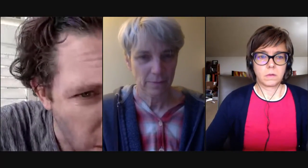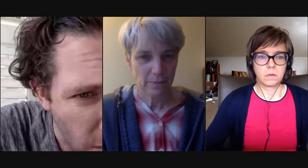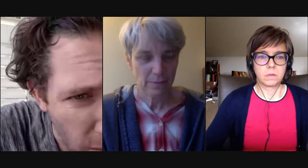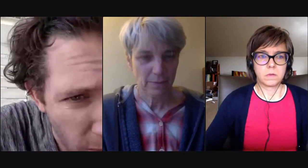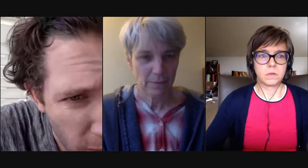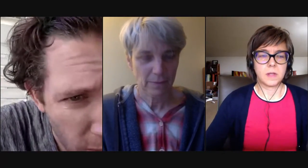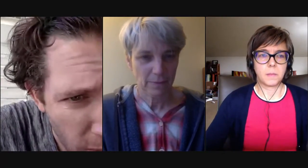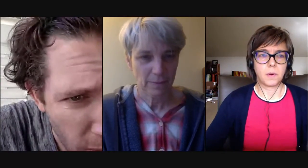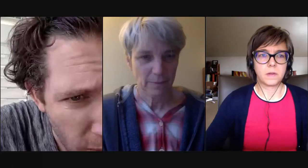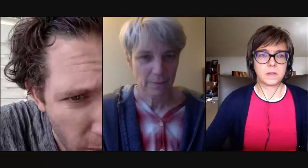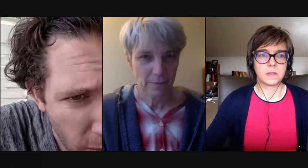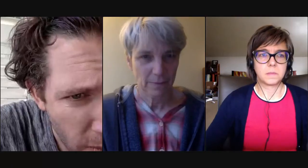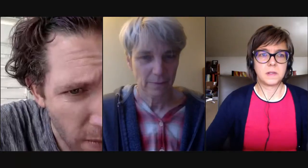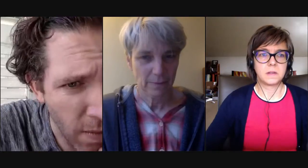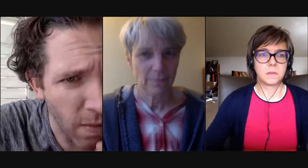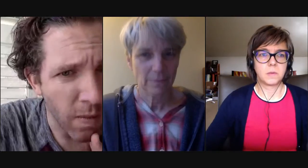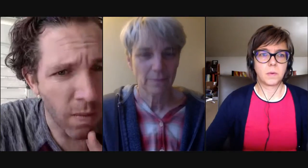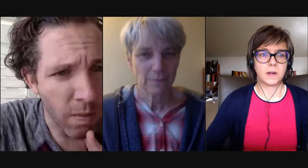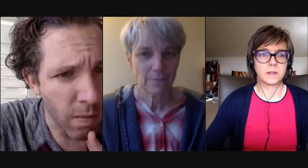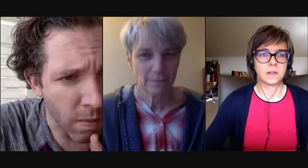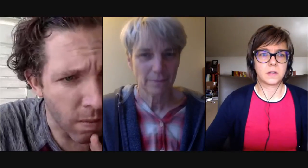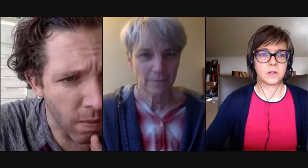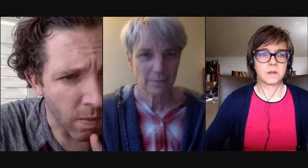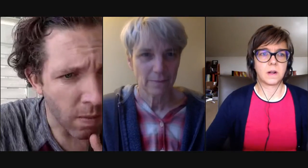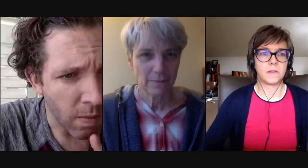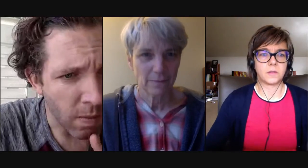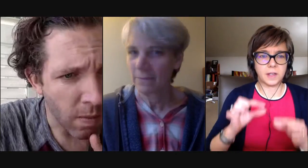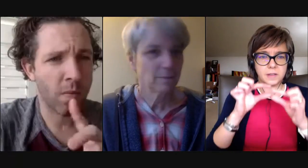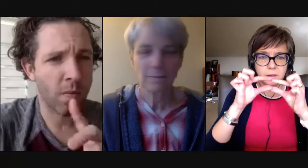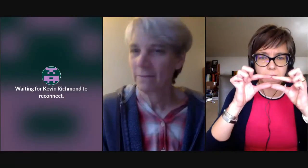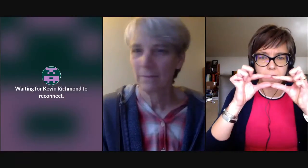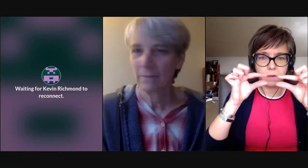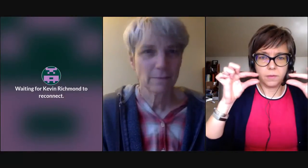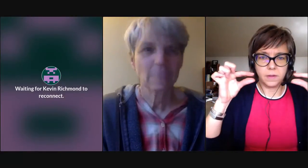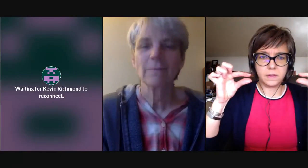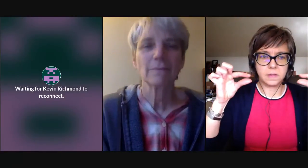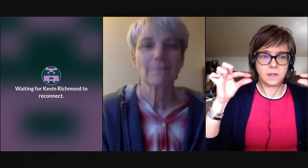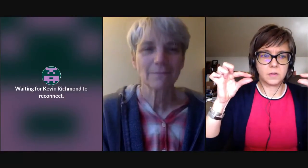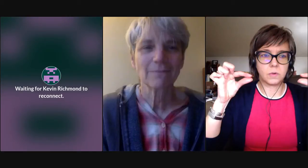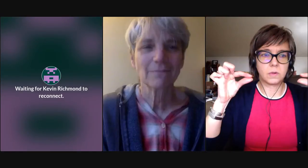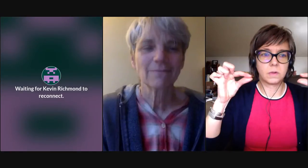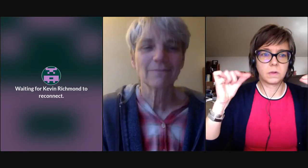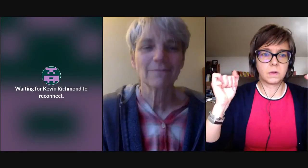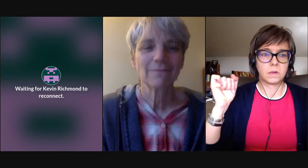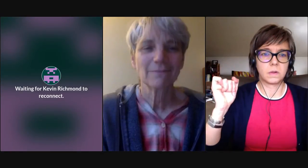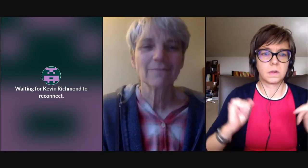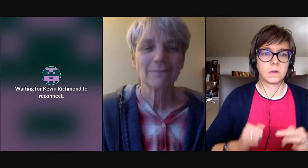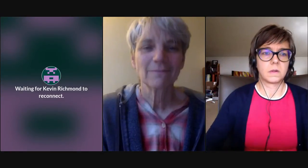So there's that bar that says PTW practice session, and then there's like a little thing that says schedule.